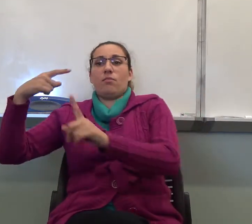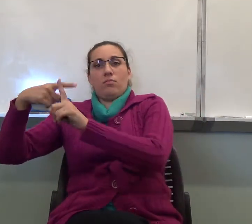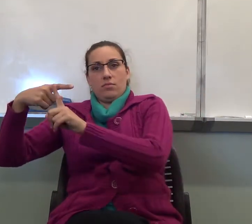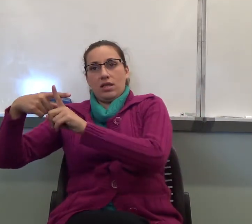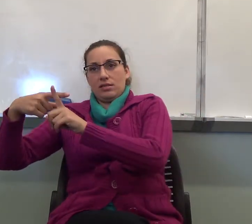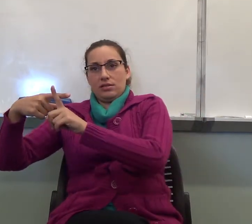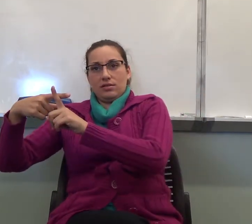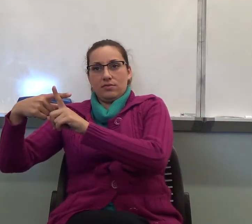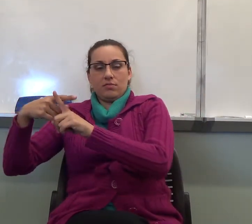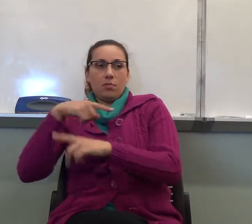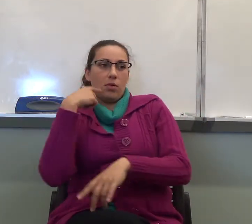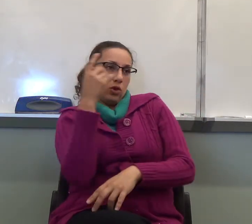mirror reflection back and forth.